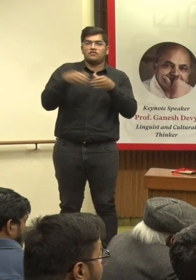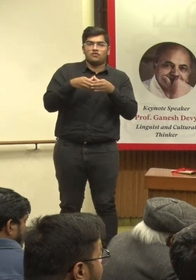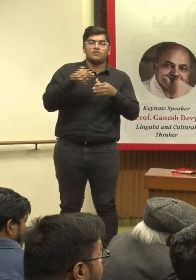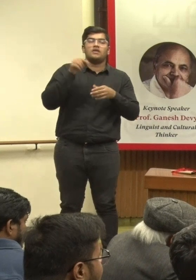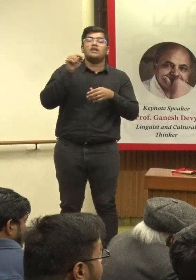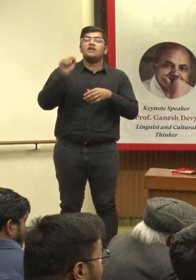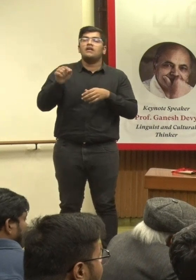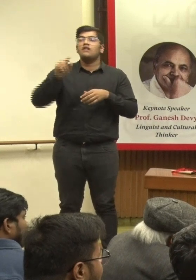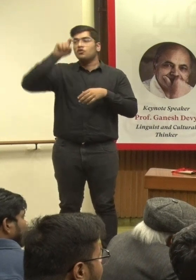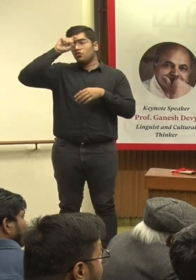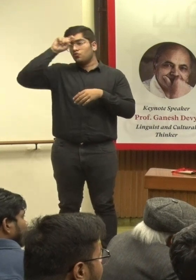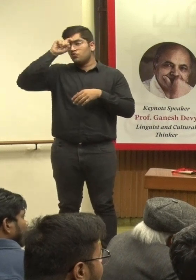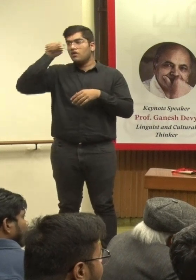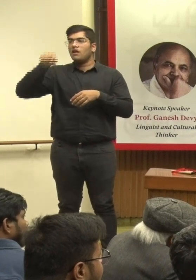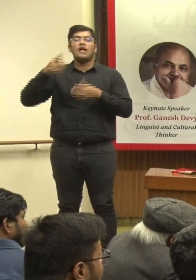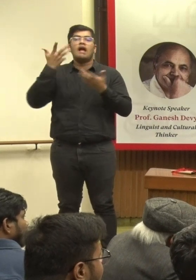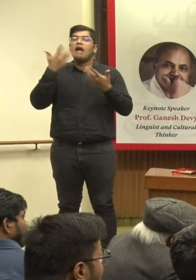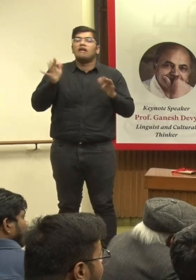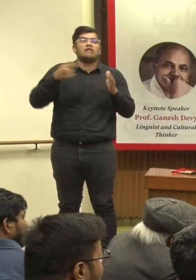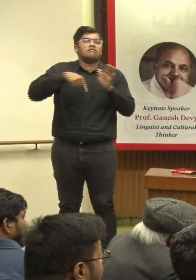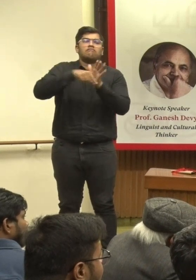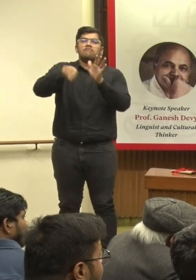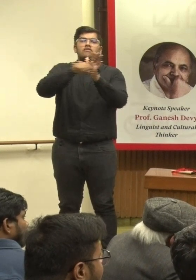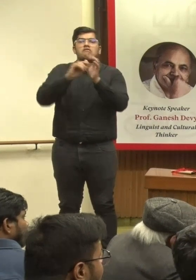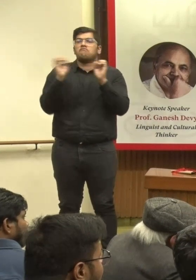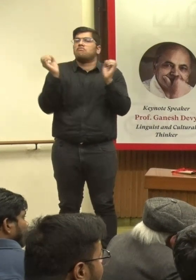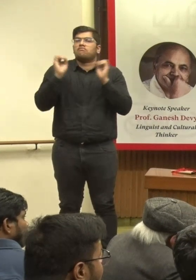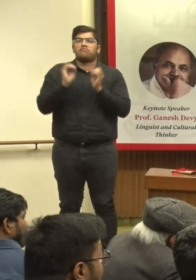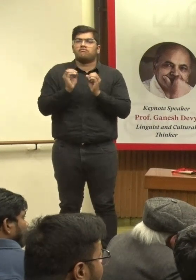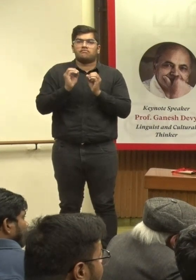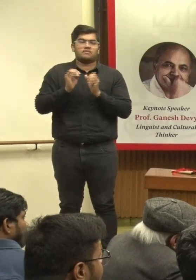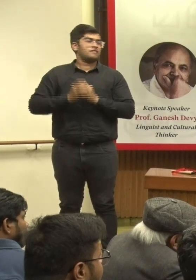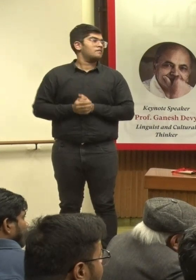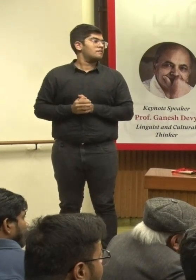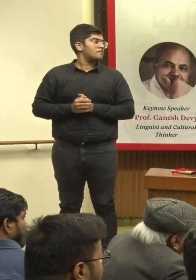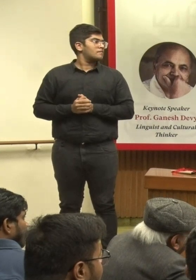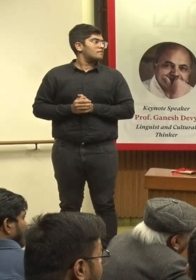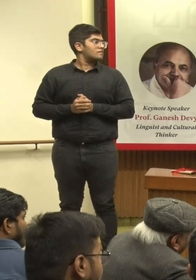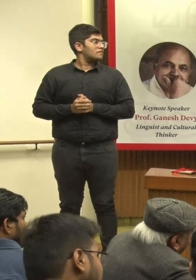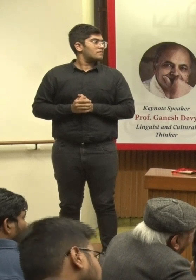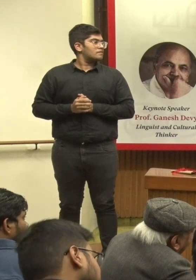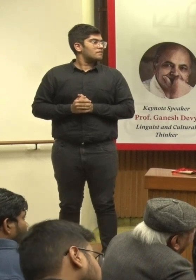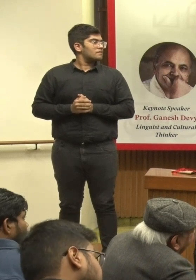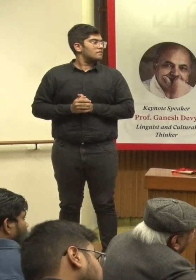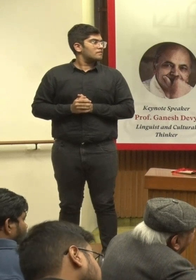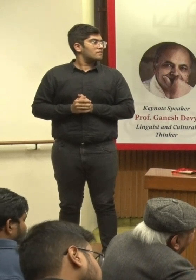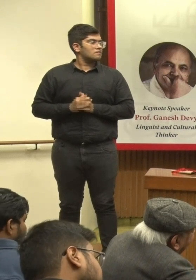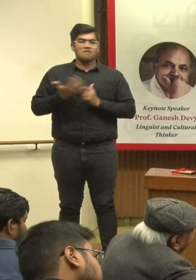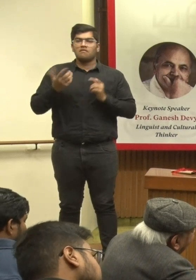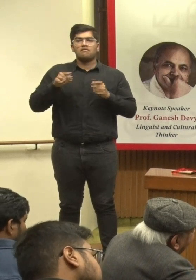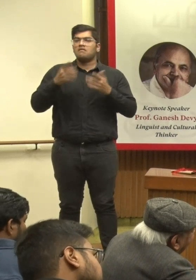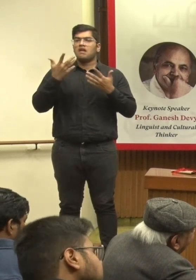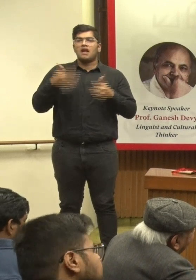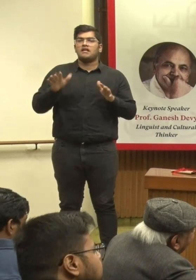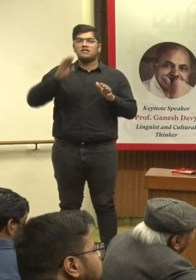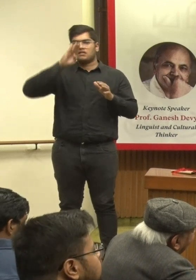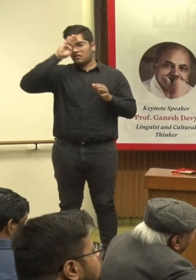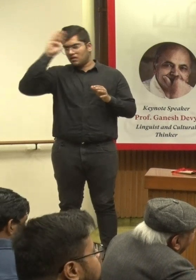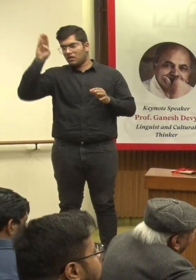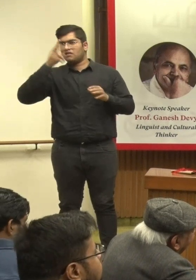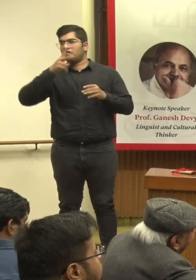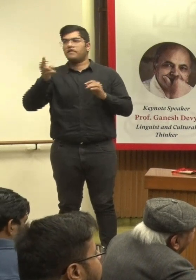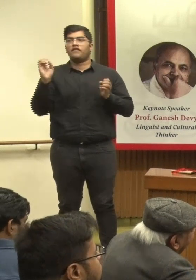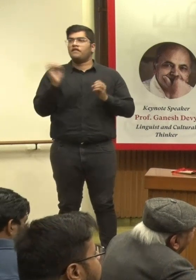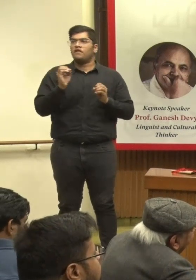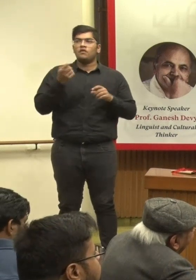Dang district in Gujarat did not sign any treaty with the British. So, there were no princes and the